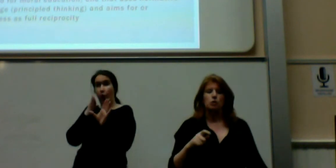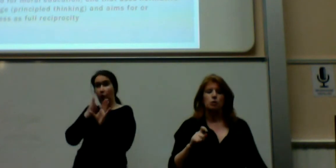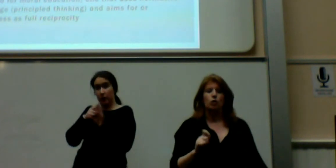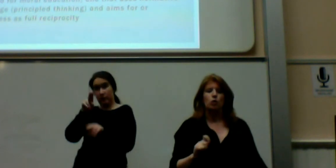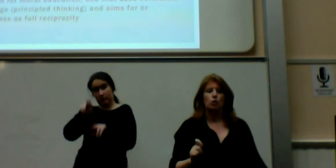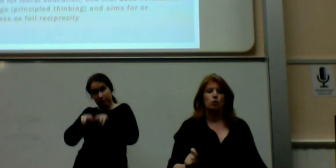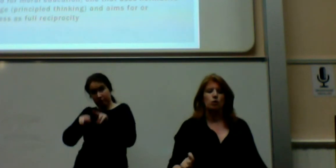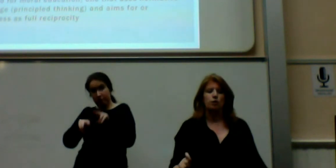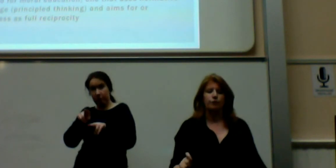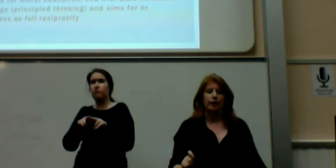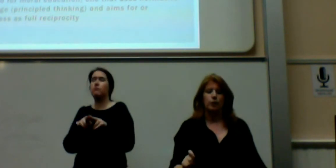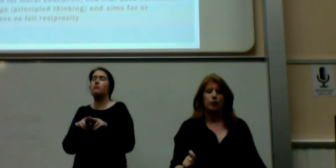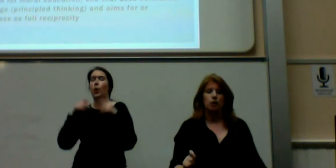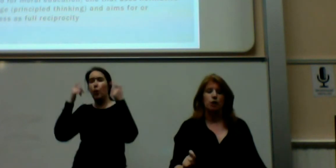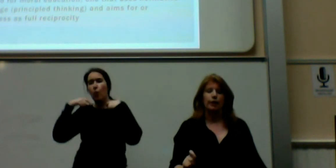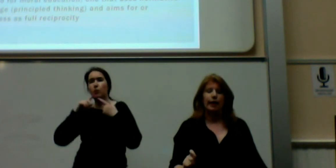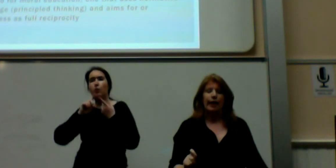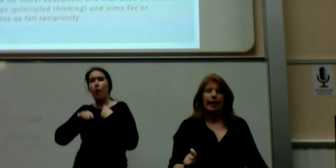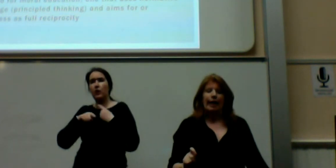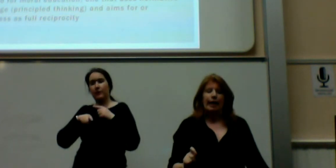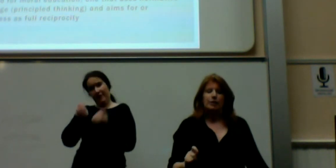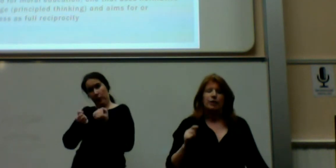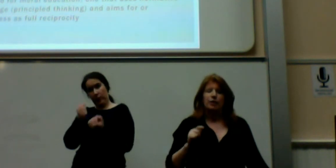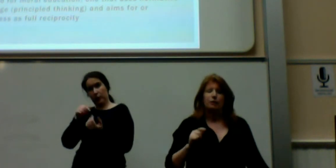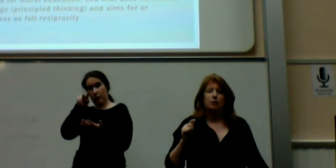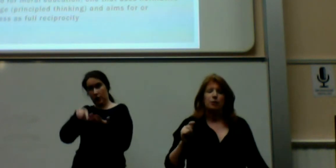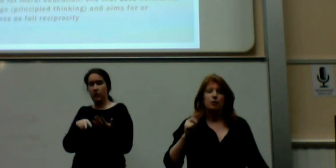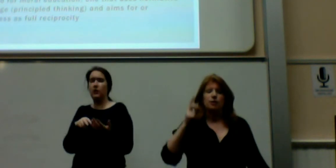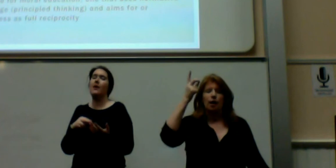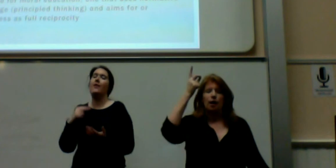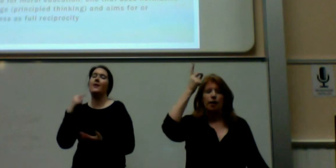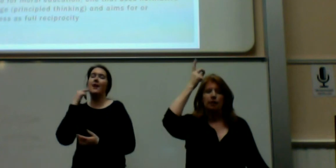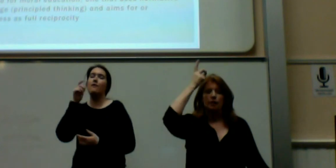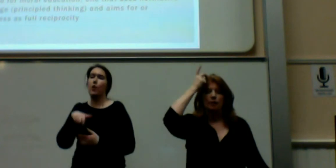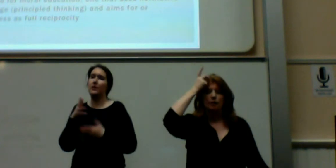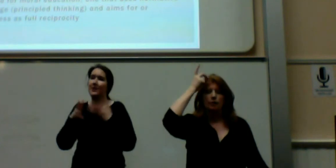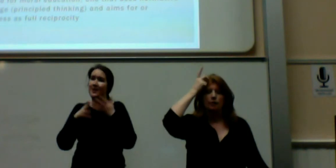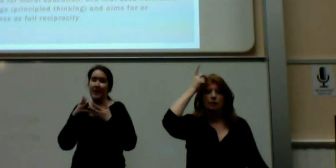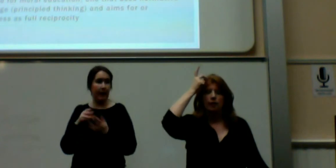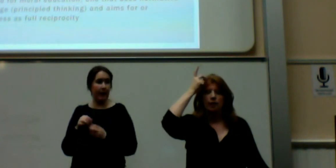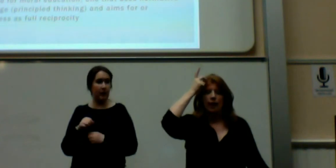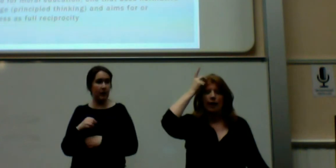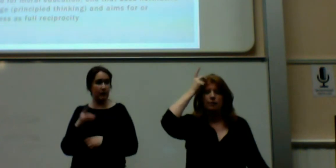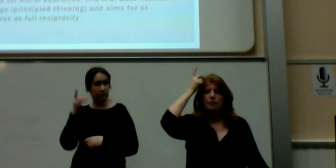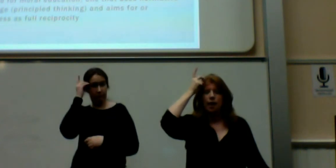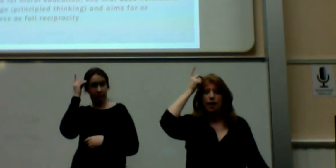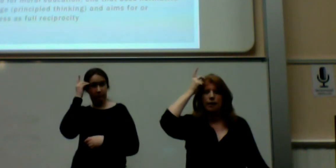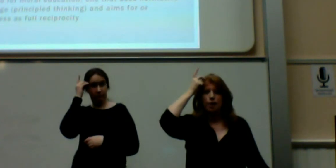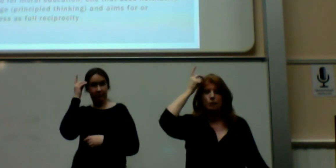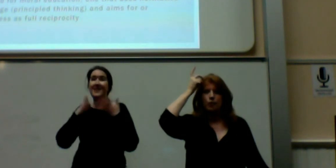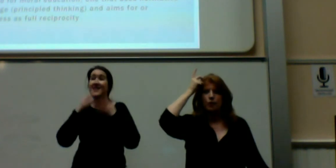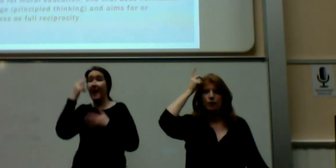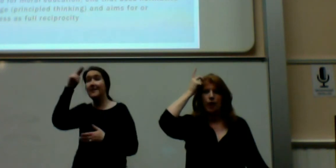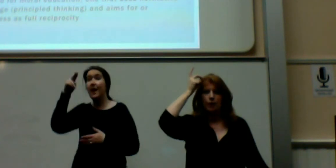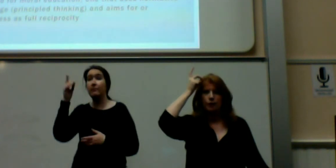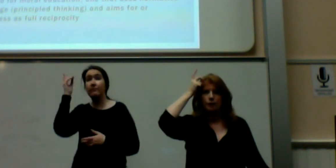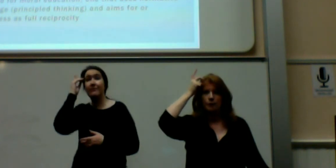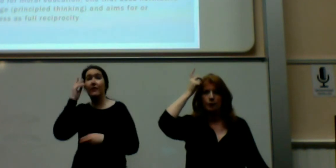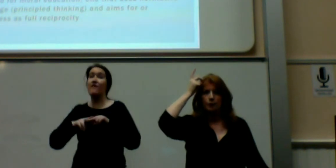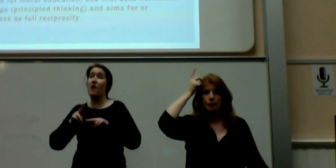psychologist was doing a court-ordered evaluation, and the deaf person signed this as a sign name for